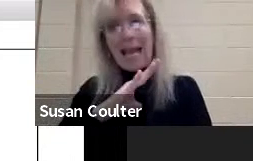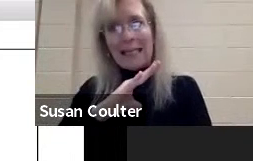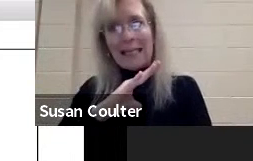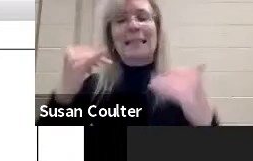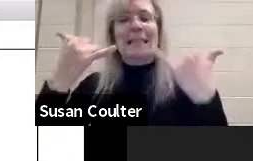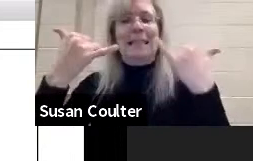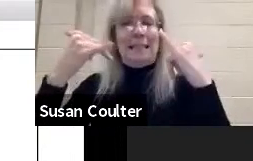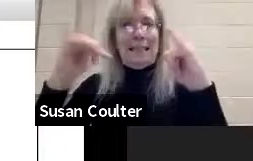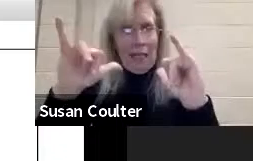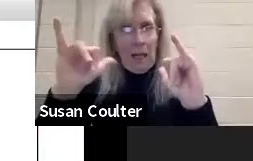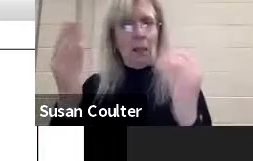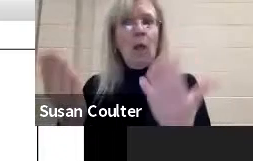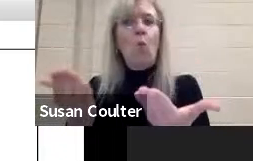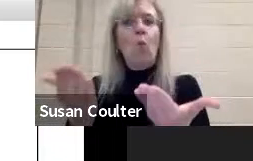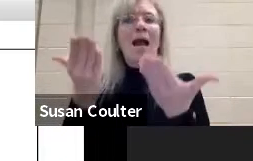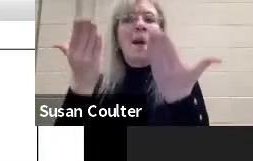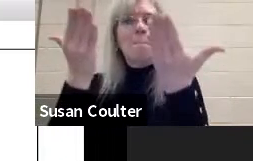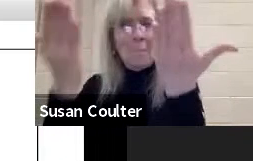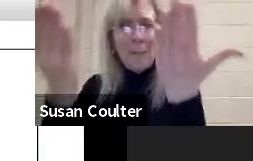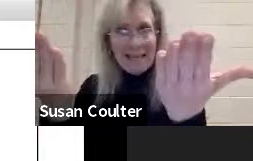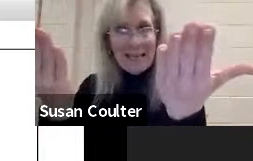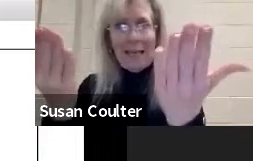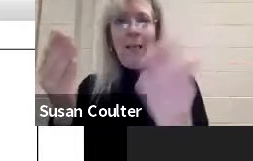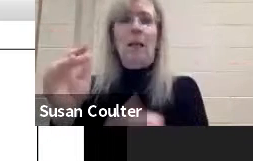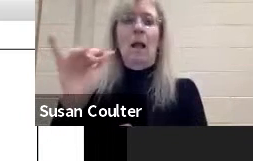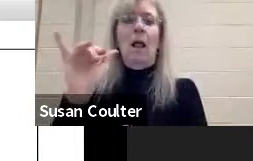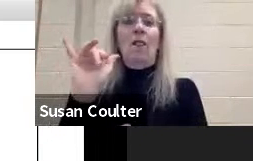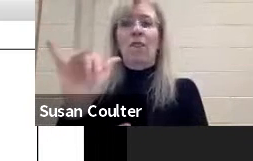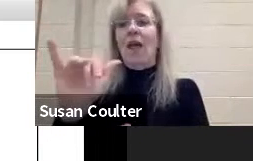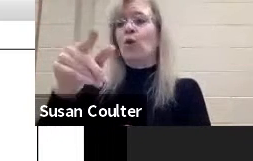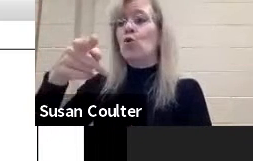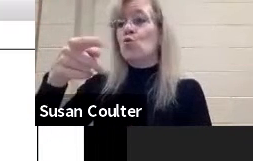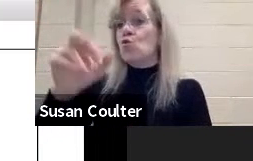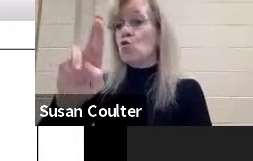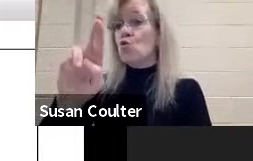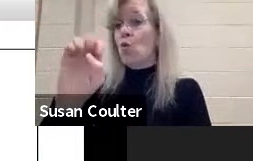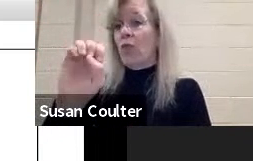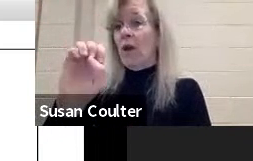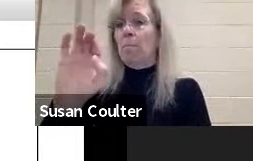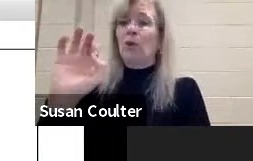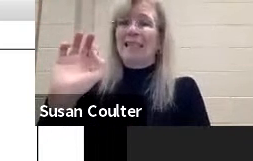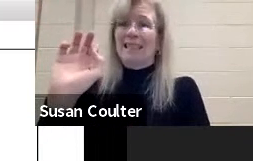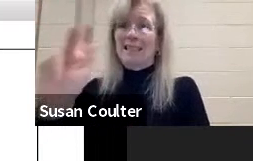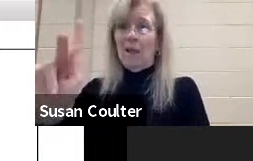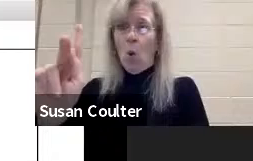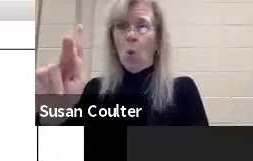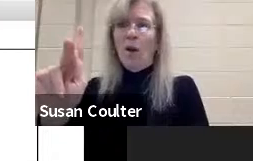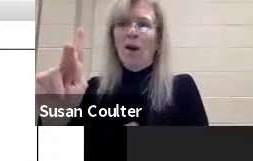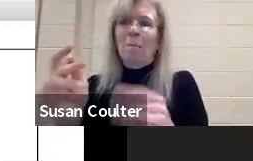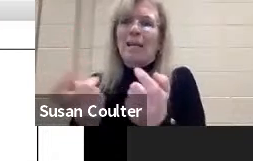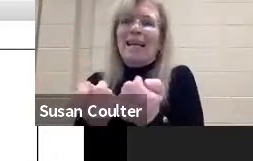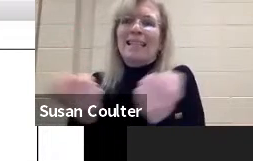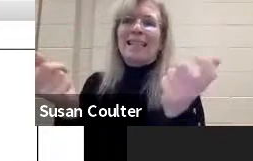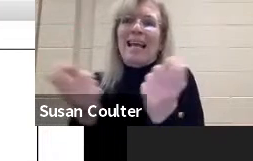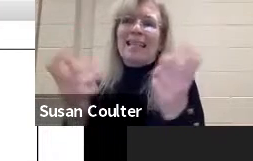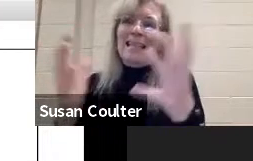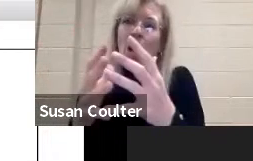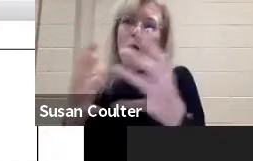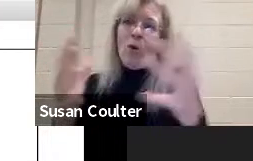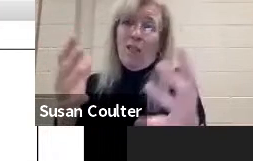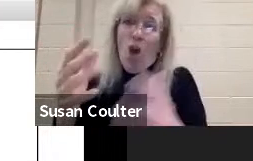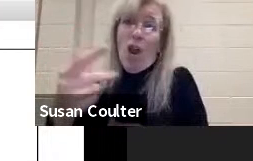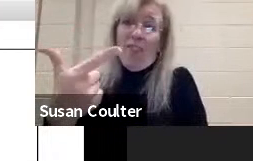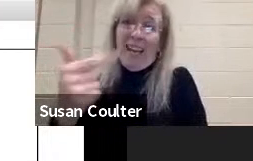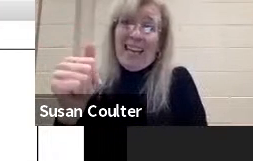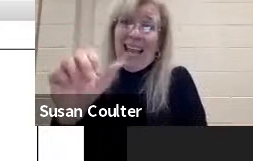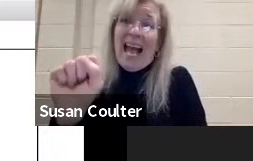one lady still recommended that you do the pre-soak because it takes